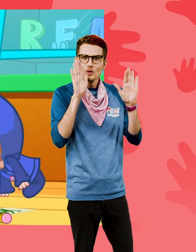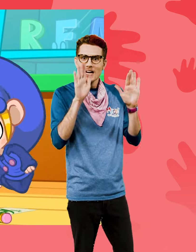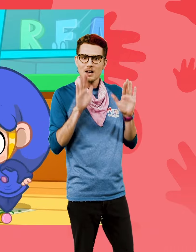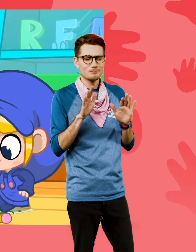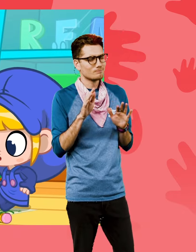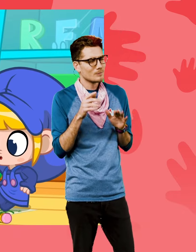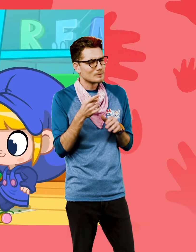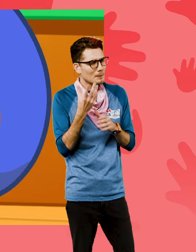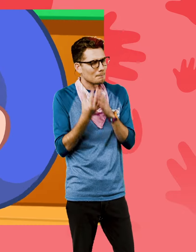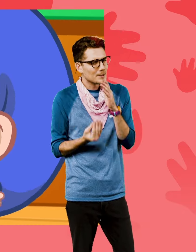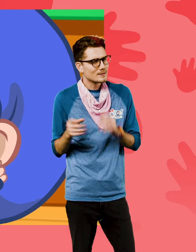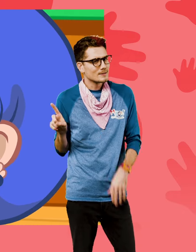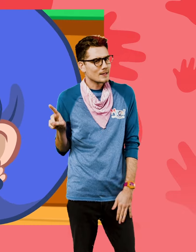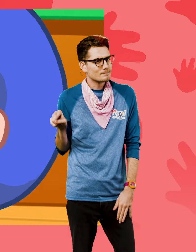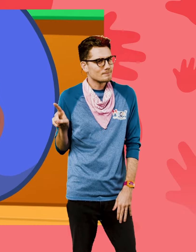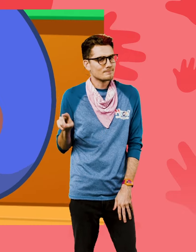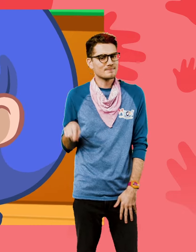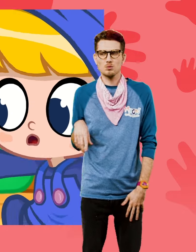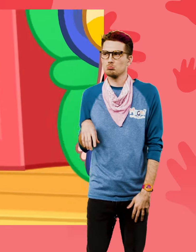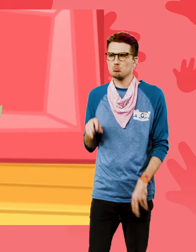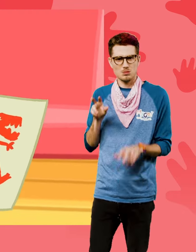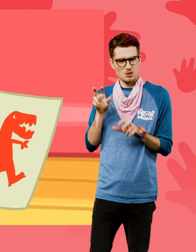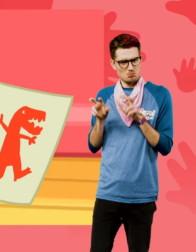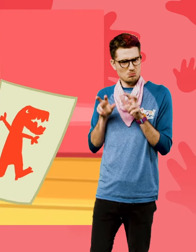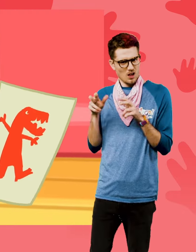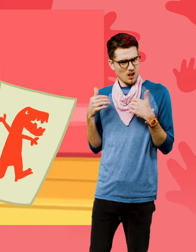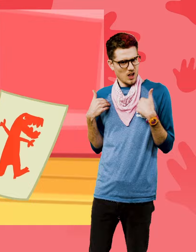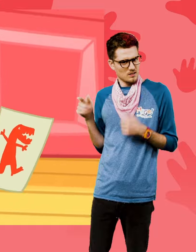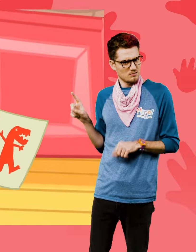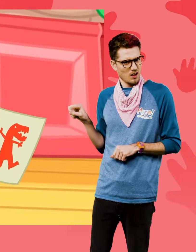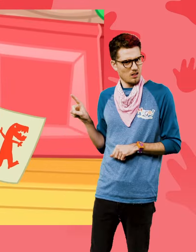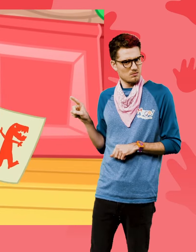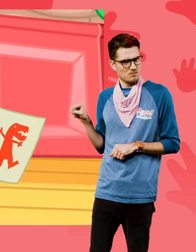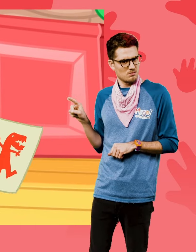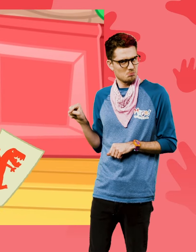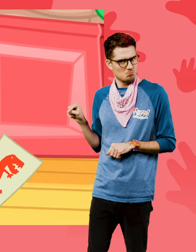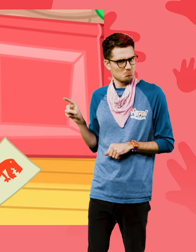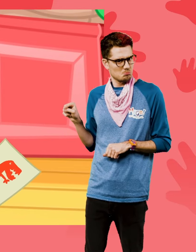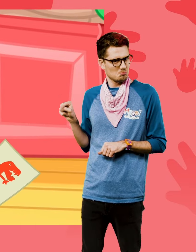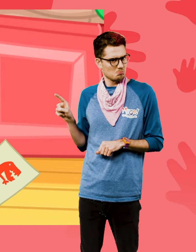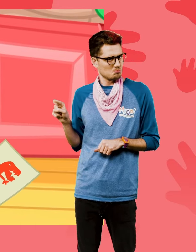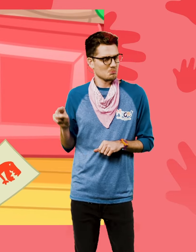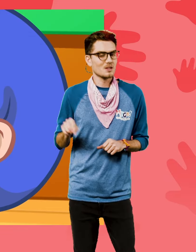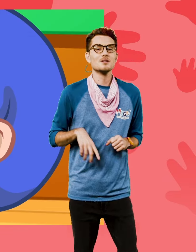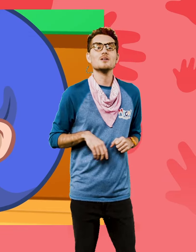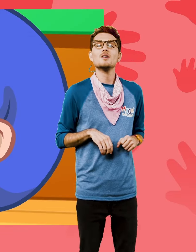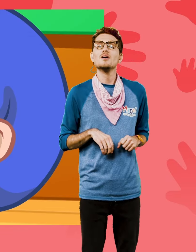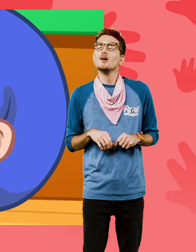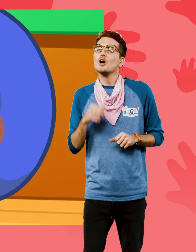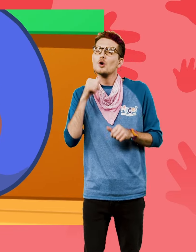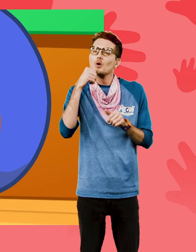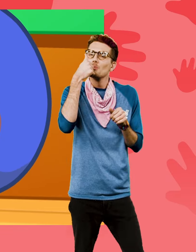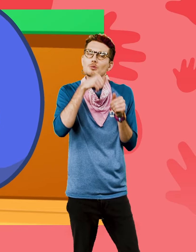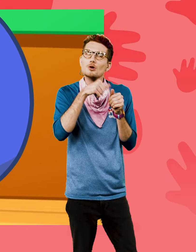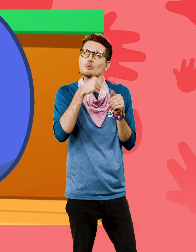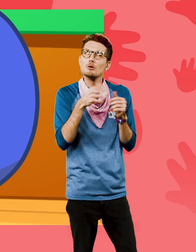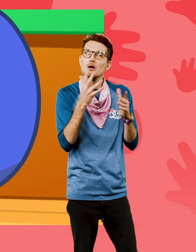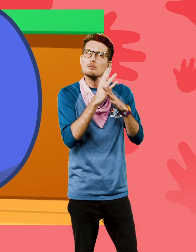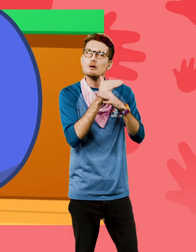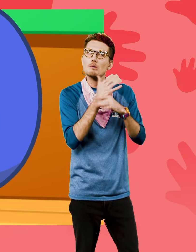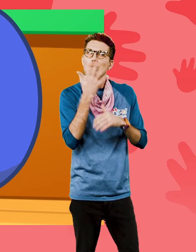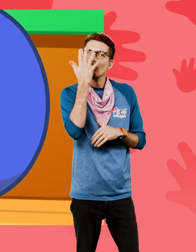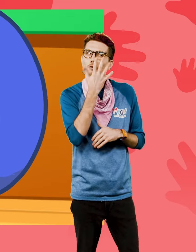Looks great, Morphle, but it's missing a tail. T-Rex have tail? And I don't remember what